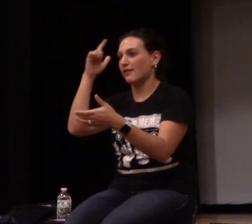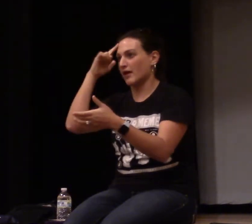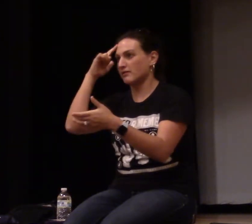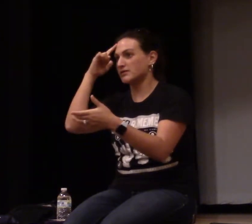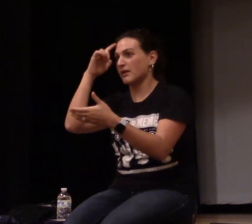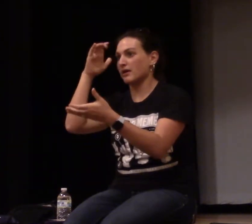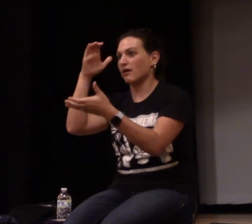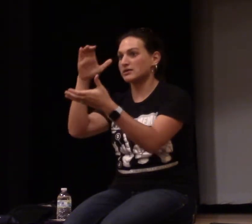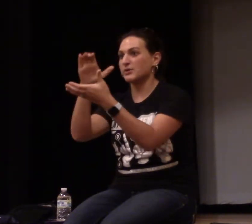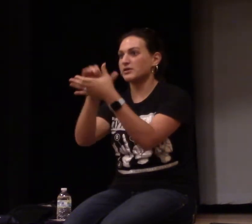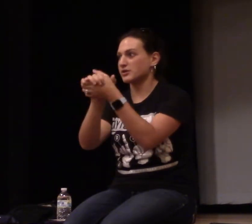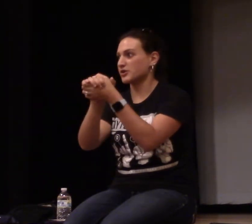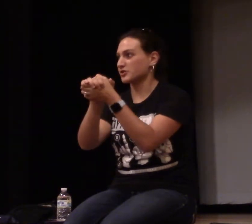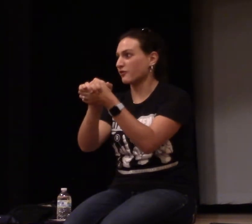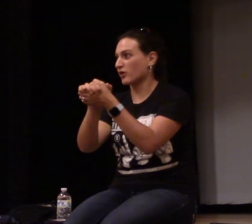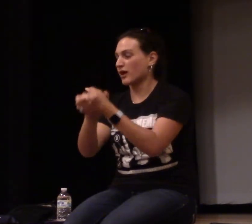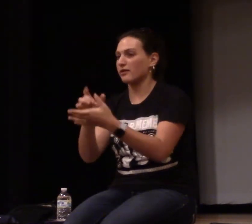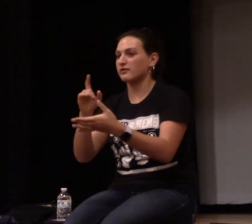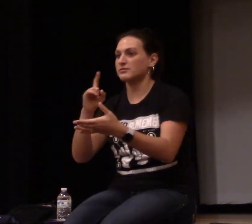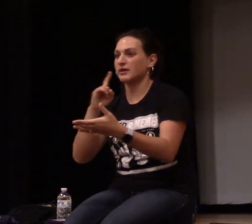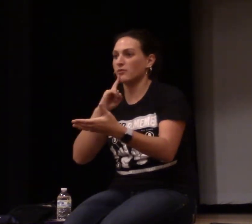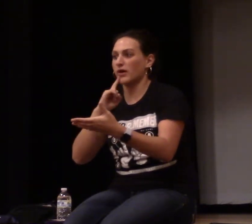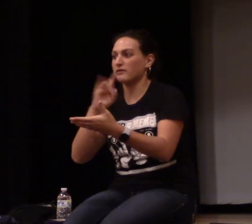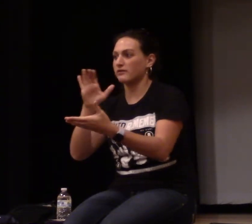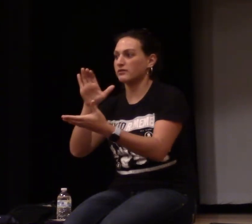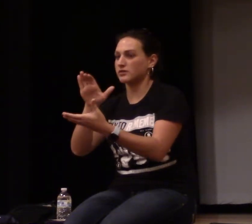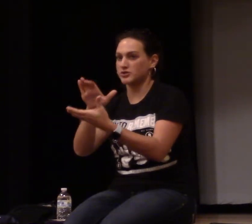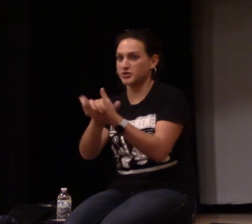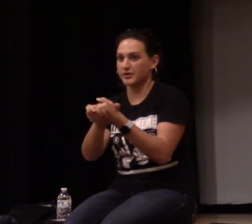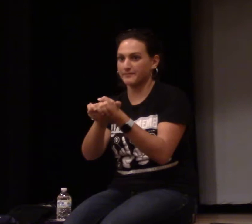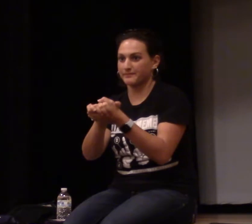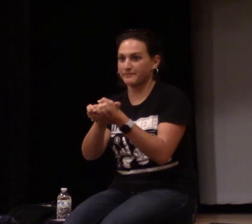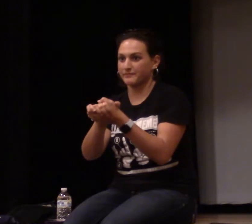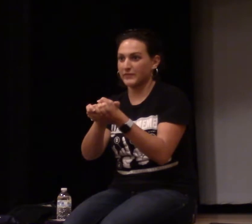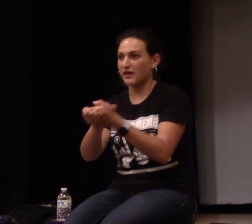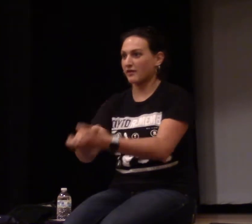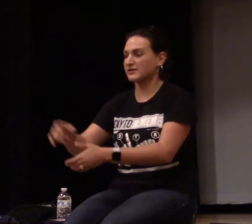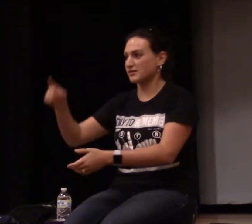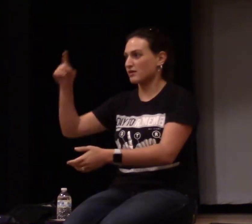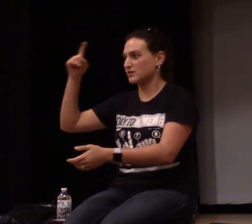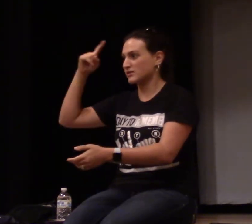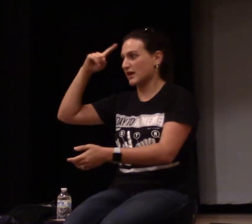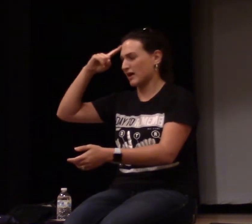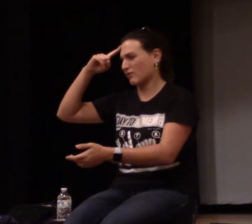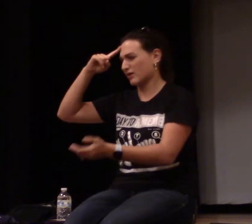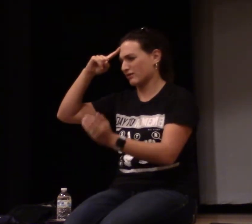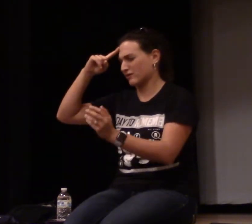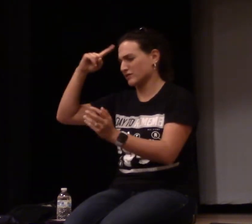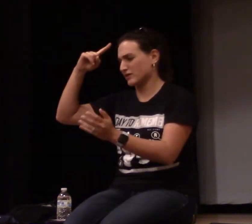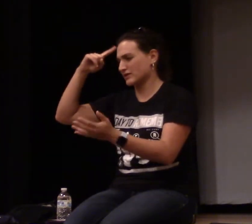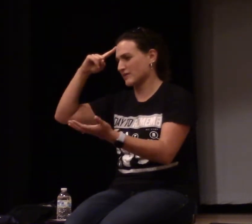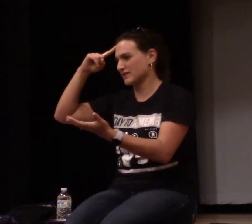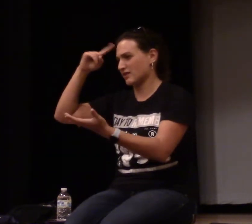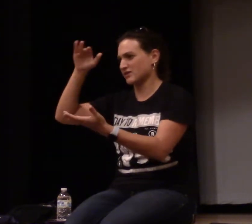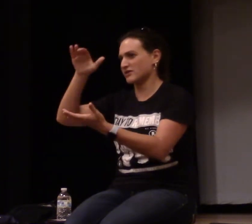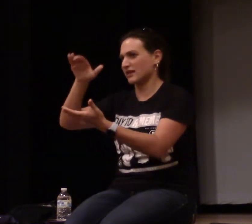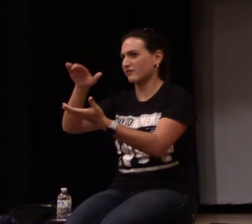to make it husband, you touch your forehead. To make it wife, you touch your chin. And this is also the sign, I don't want to confuse you guys, this is also the sign for